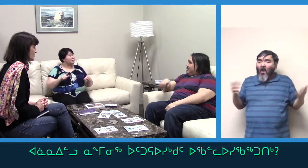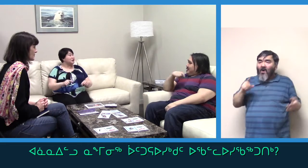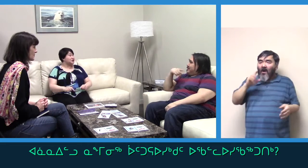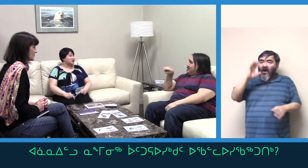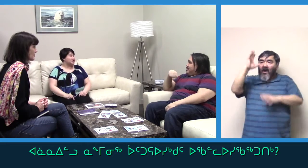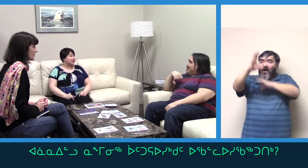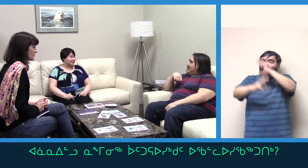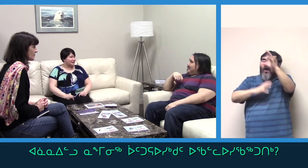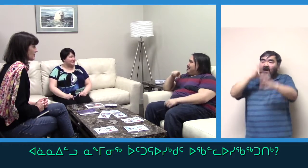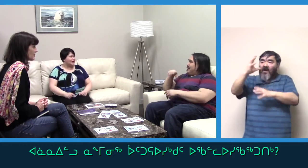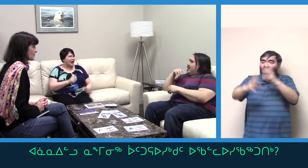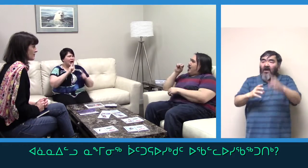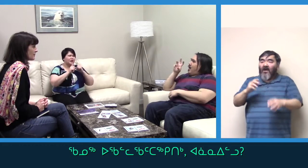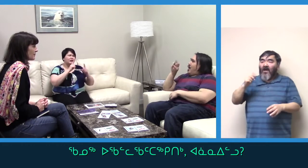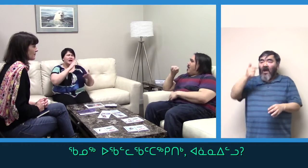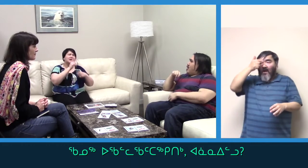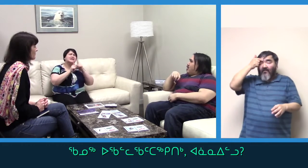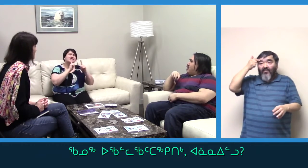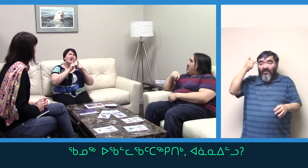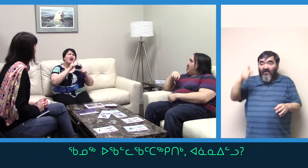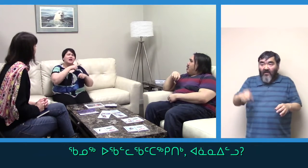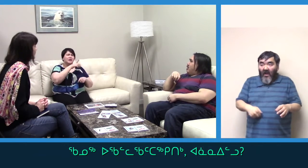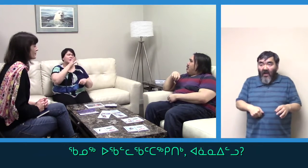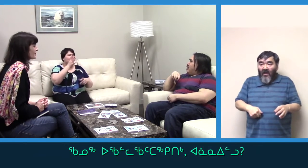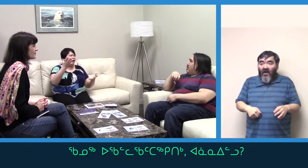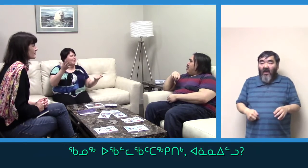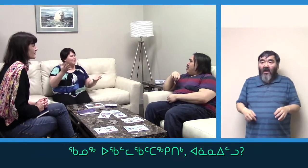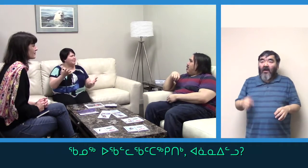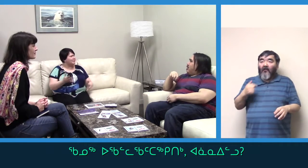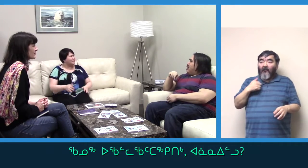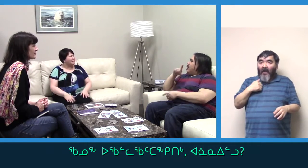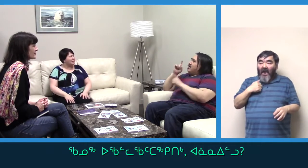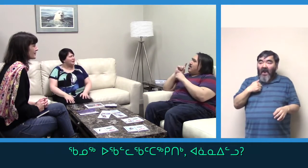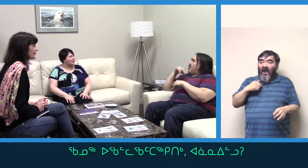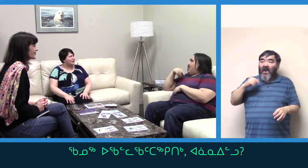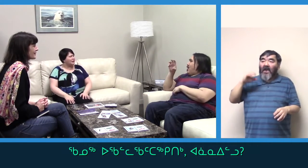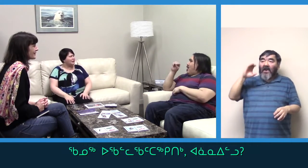sign language. How do you guys talk, you and Mom?